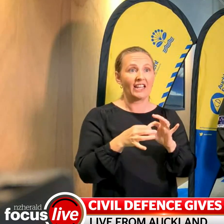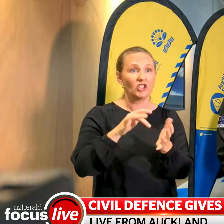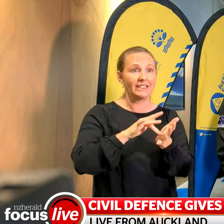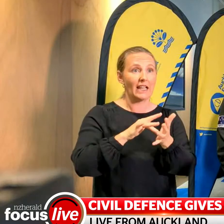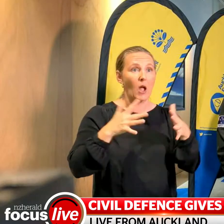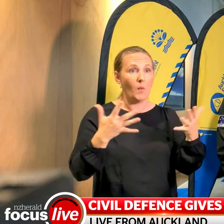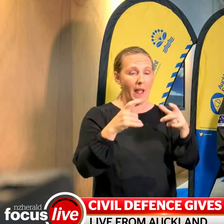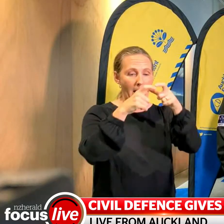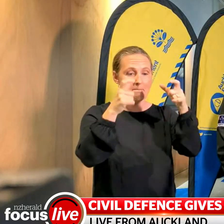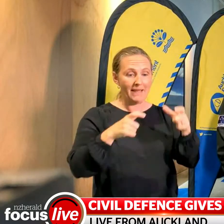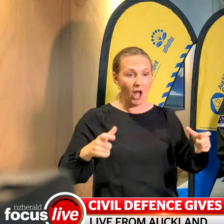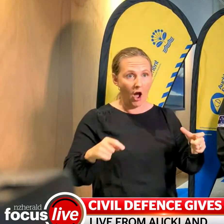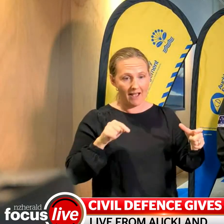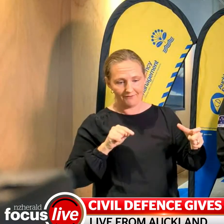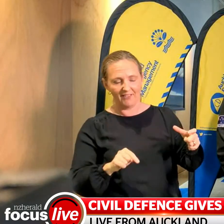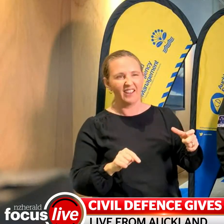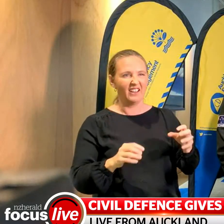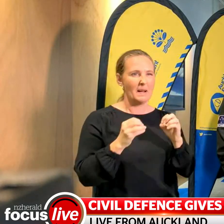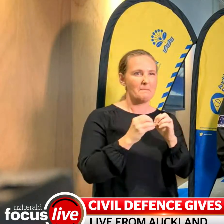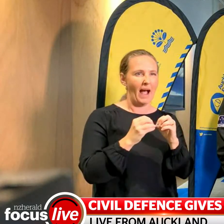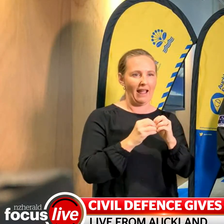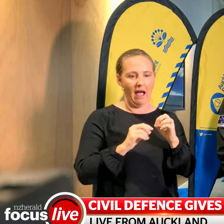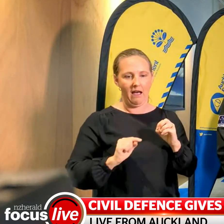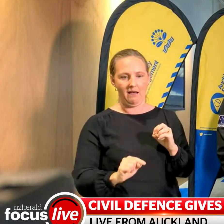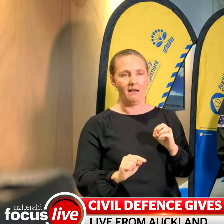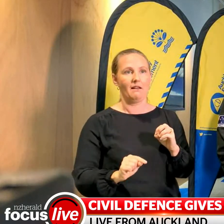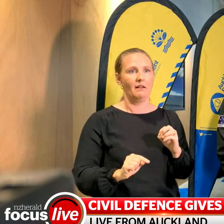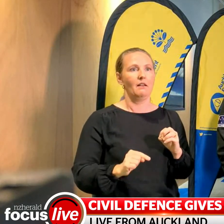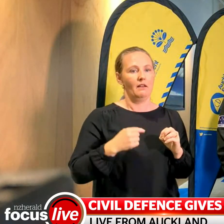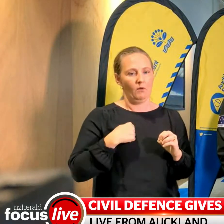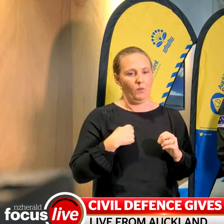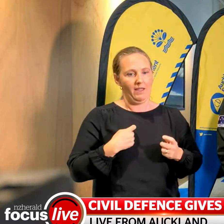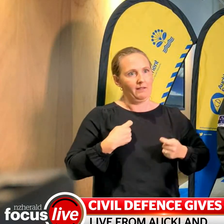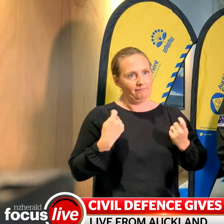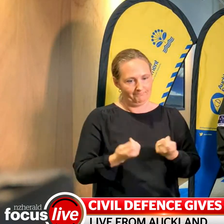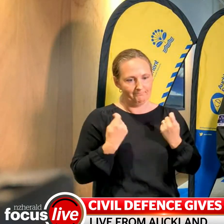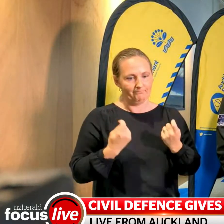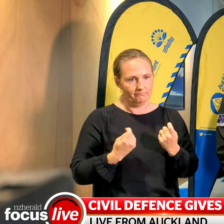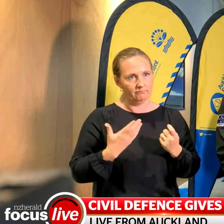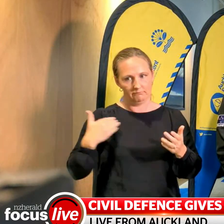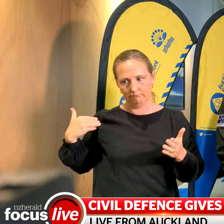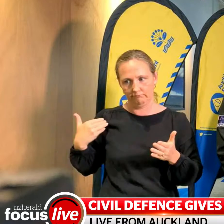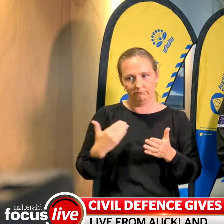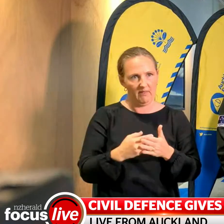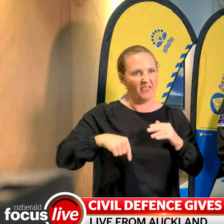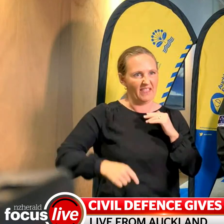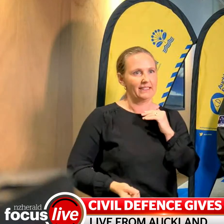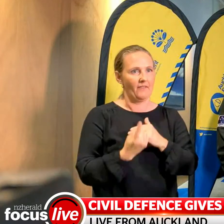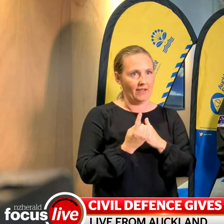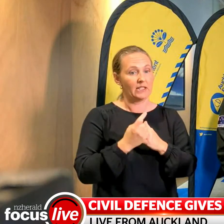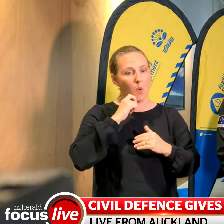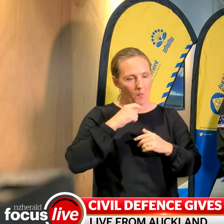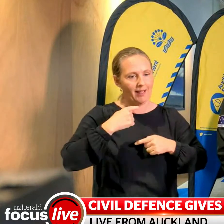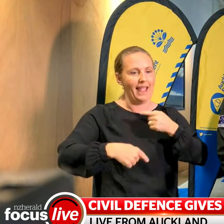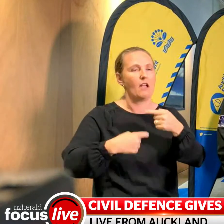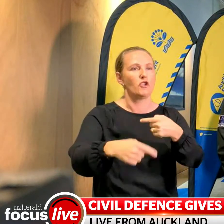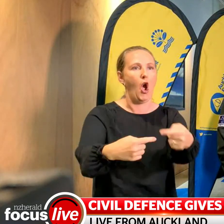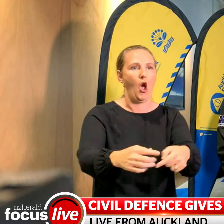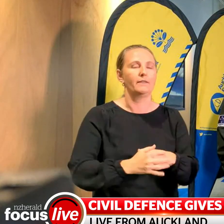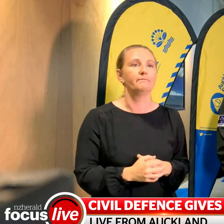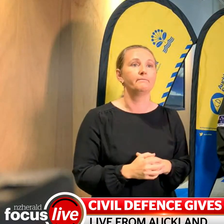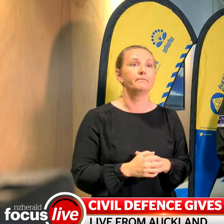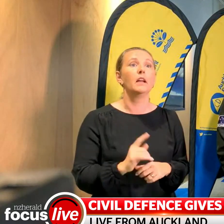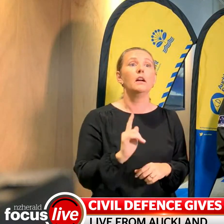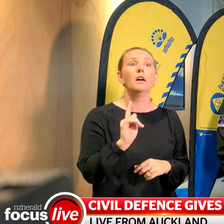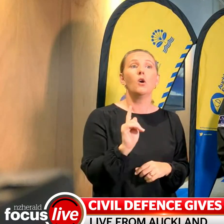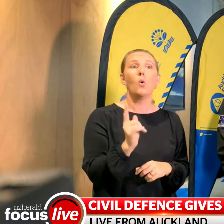the bunker below the beehive. We've been running that since the beginning of this event. It will remain activated. We are receiving requests for support